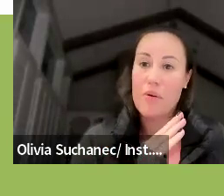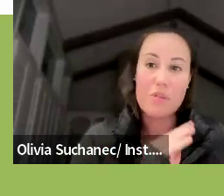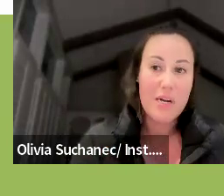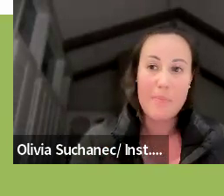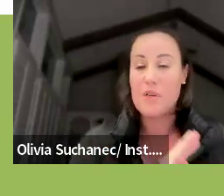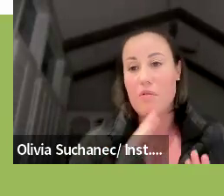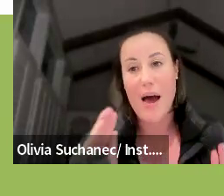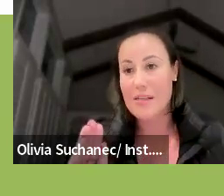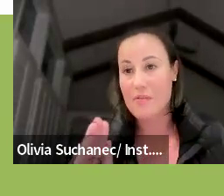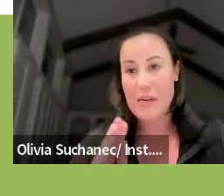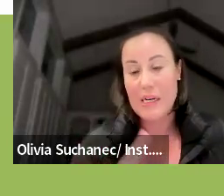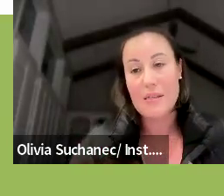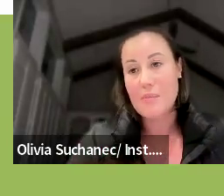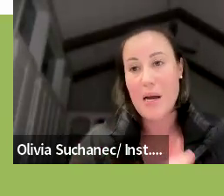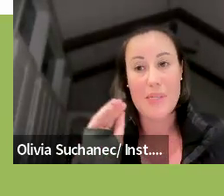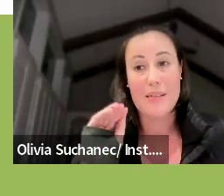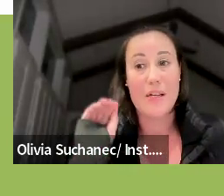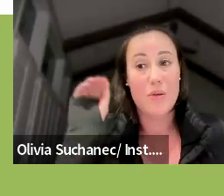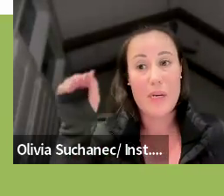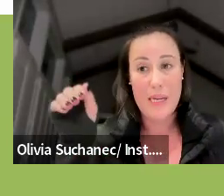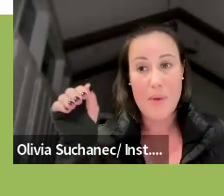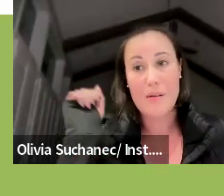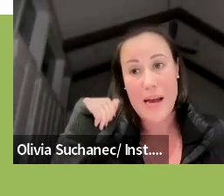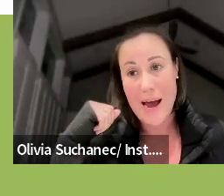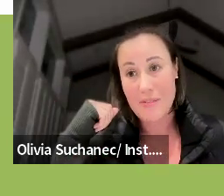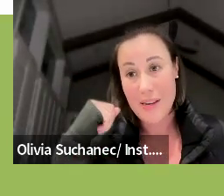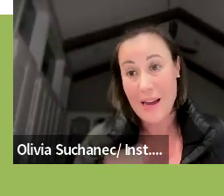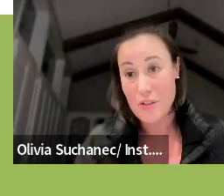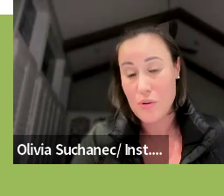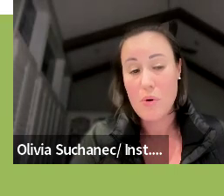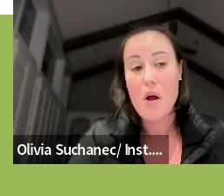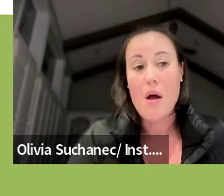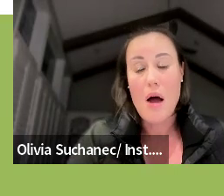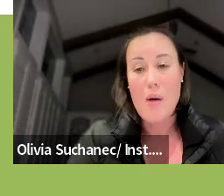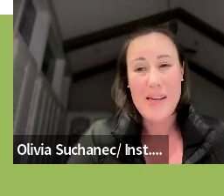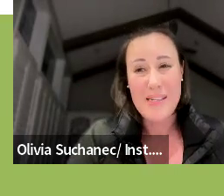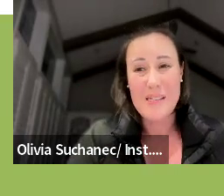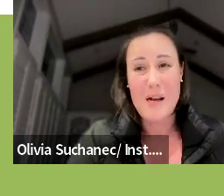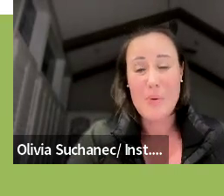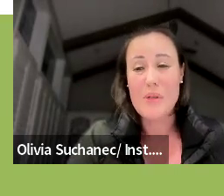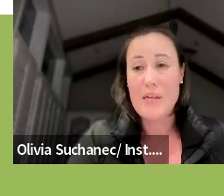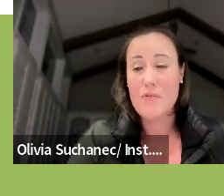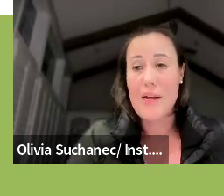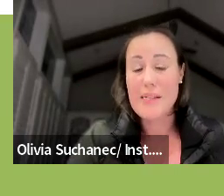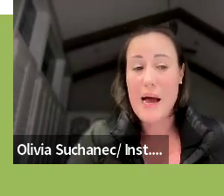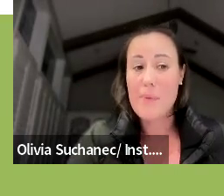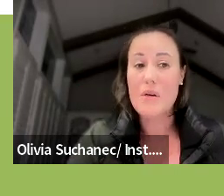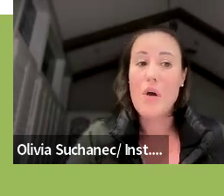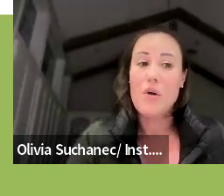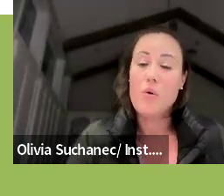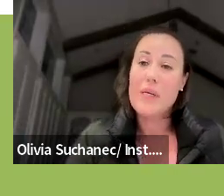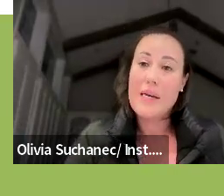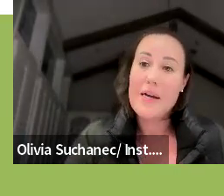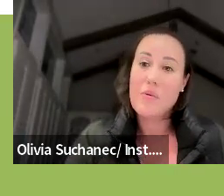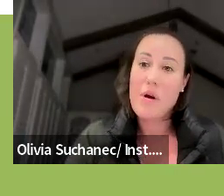you followed all those steps and you've activated it, sometimes they send you an email to activate that too. And it takes a couple of days for that to